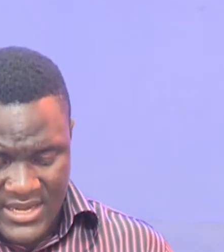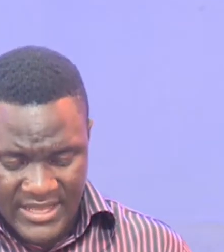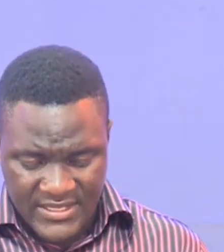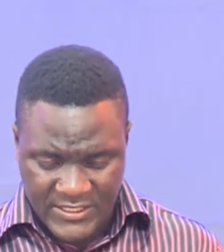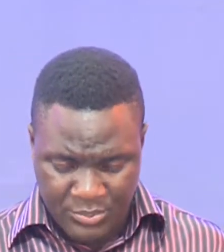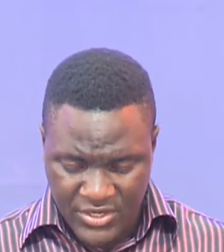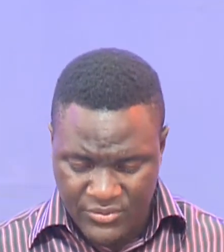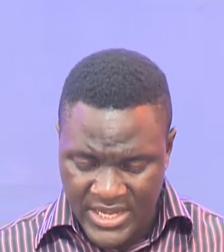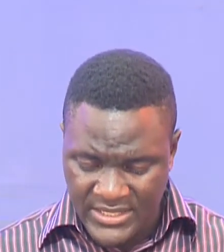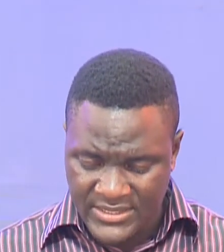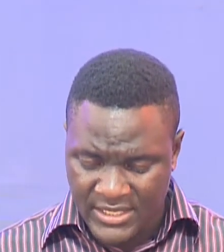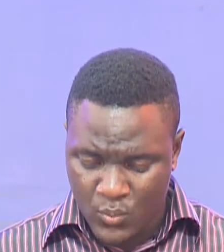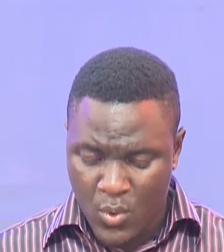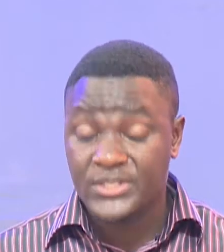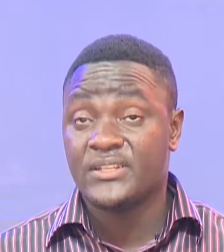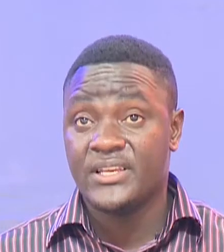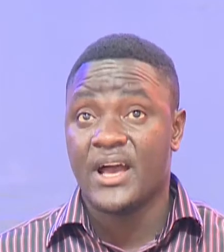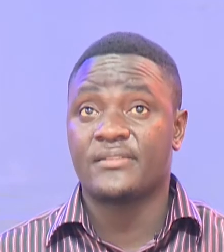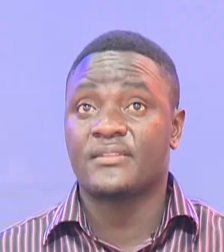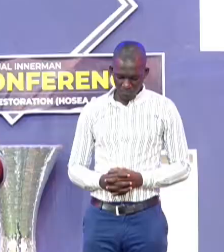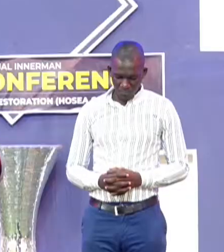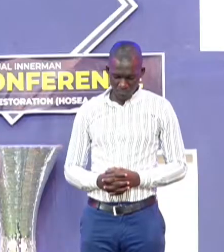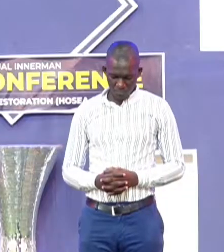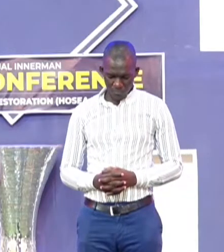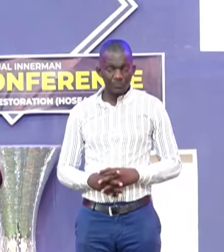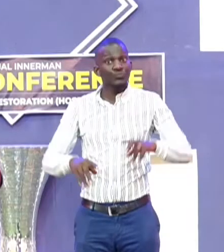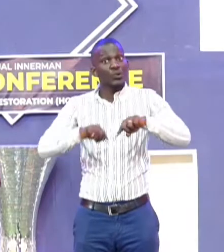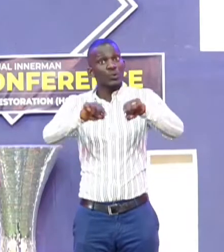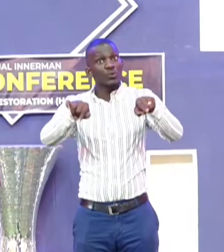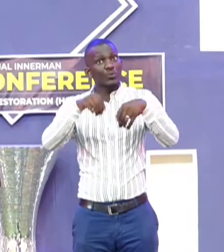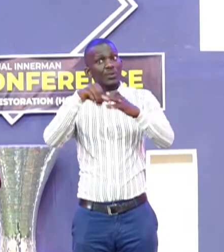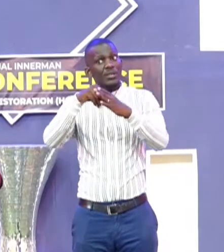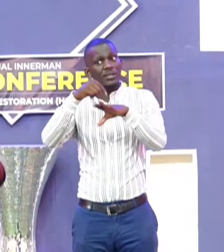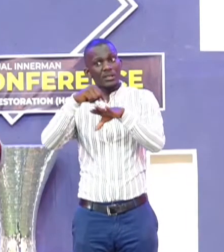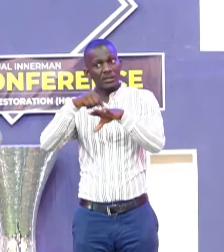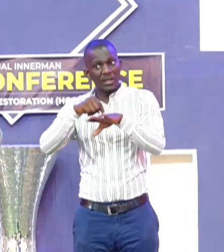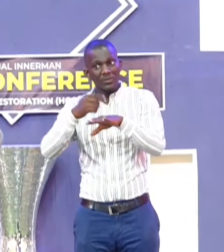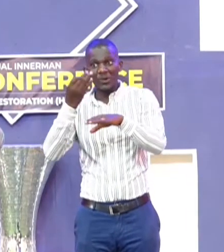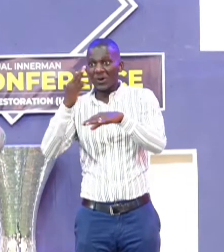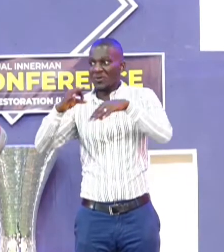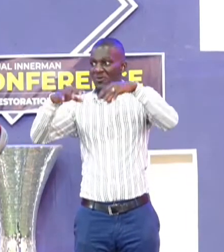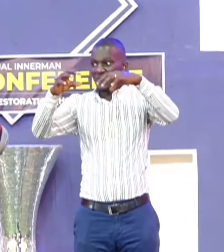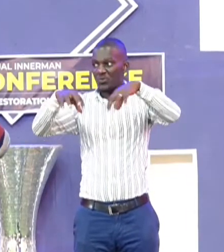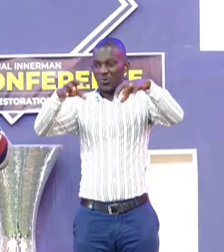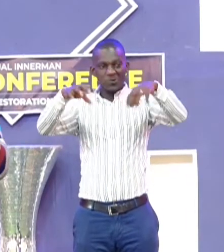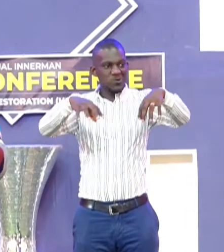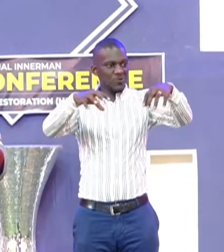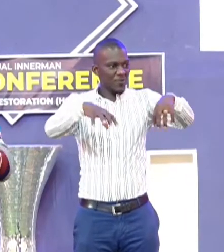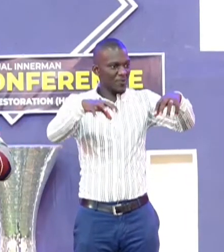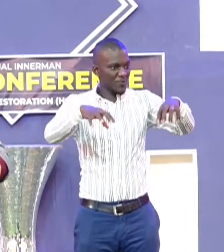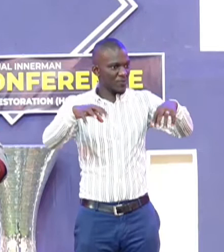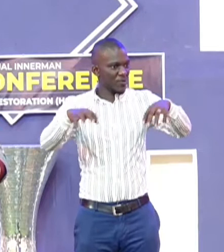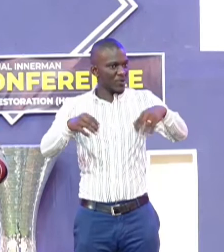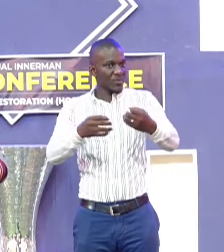rains, like the spring rains that water the earth. Tuli mu kiseera kya kufukirirwa. We are in a time of being watered. Bye